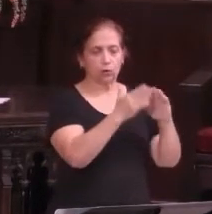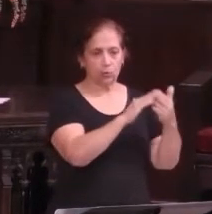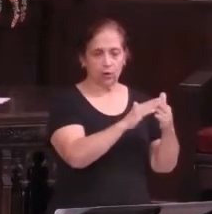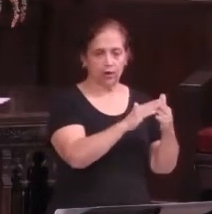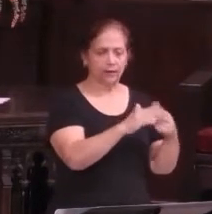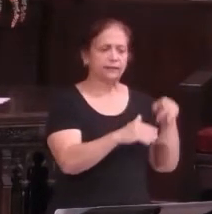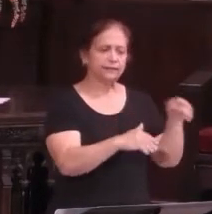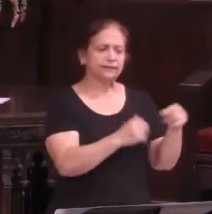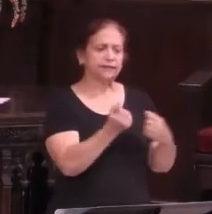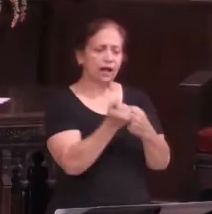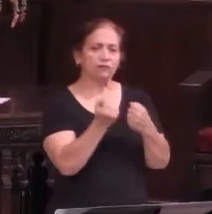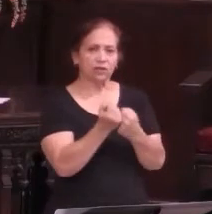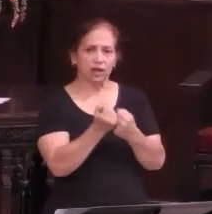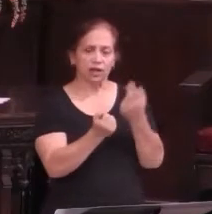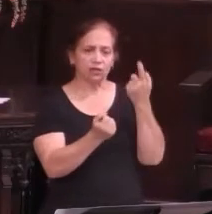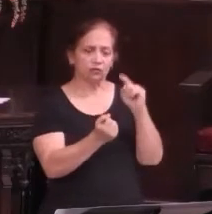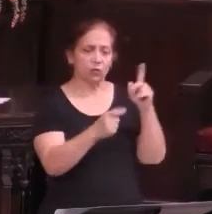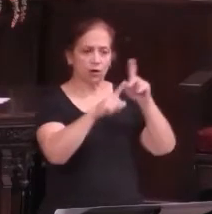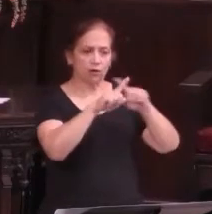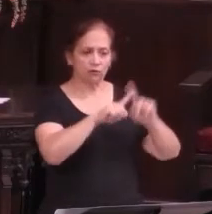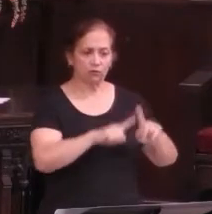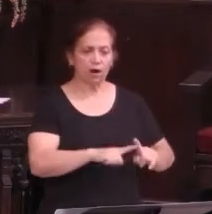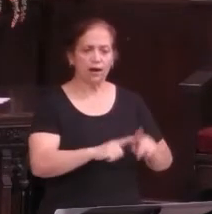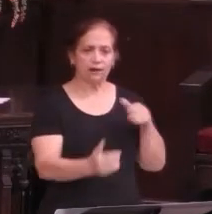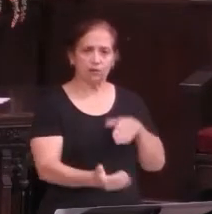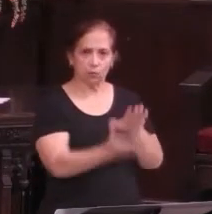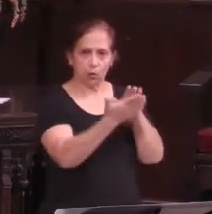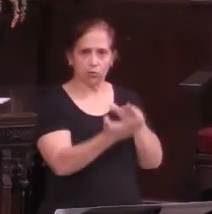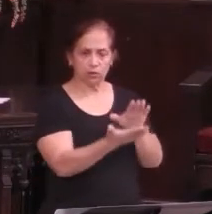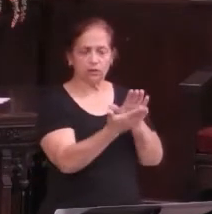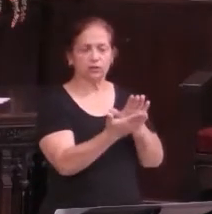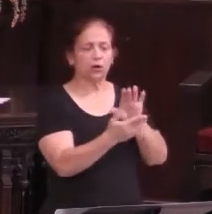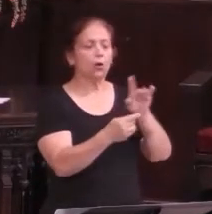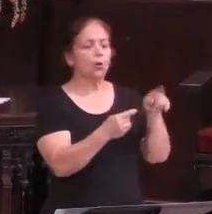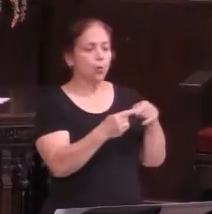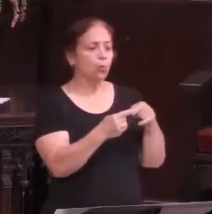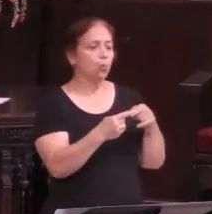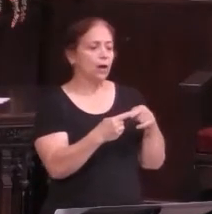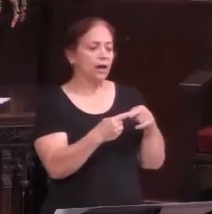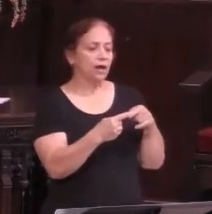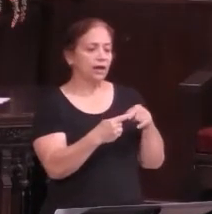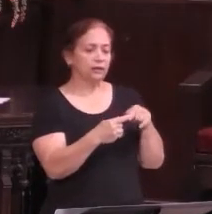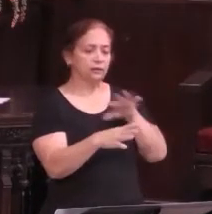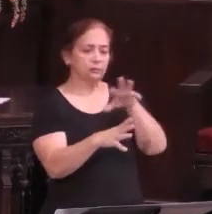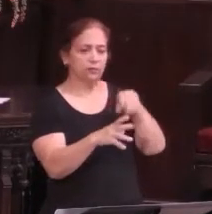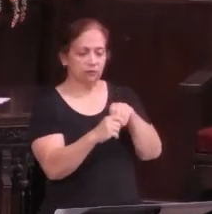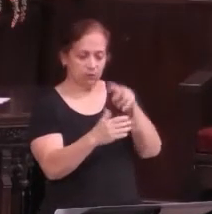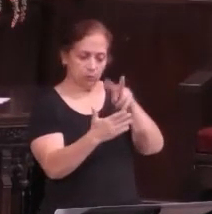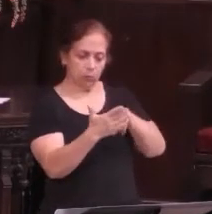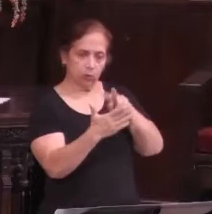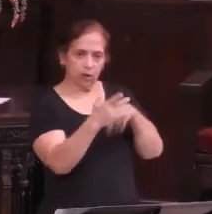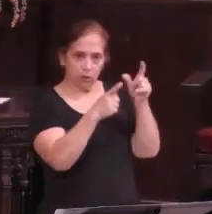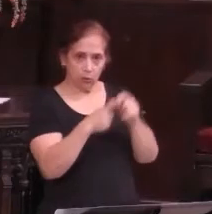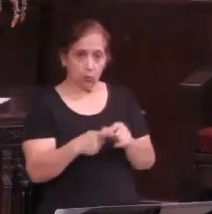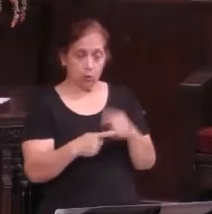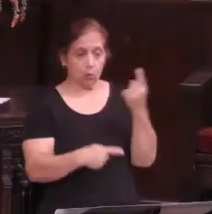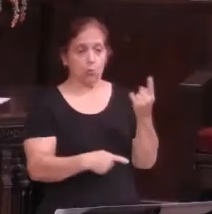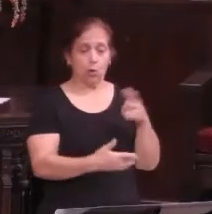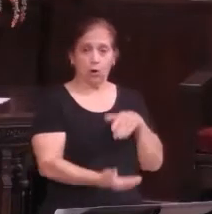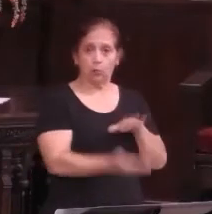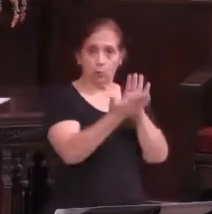variety of approaches when engaging the Word. One approach that I have